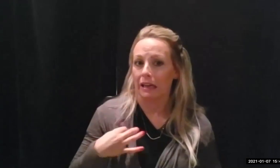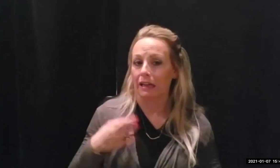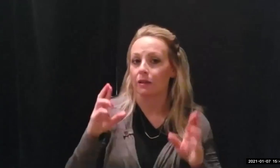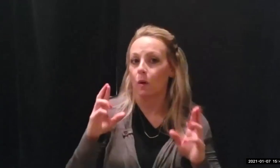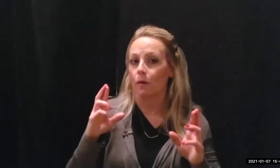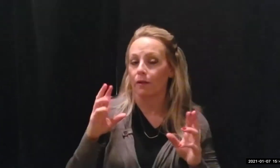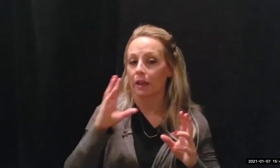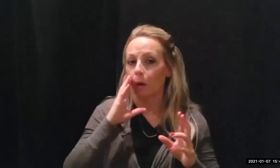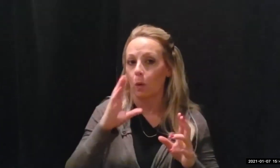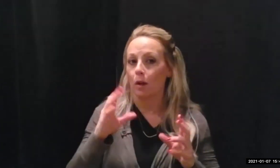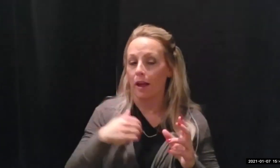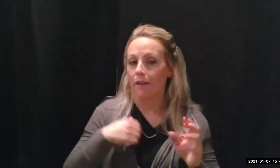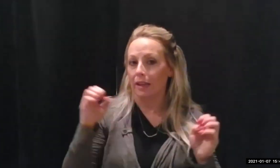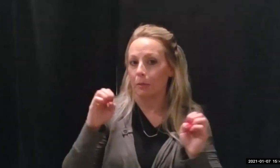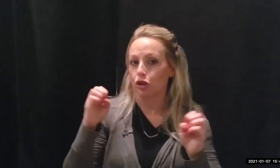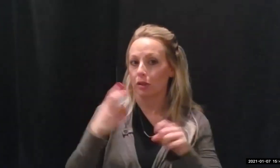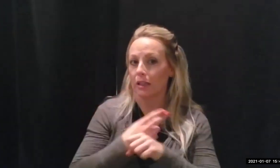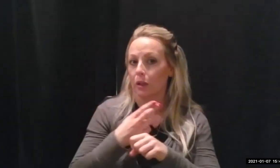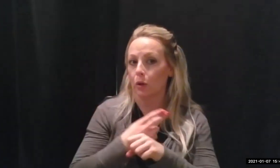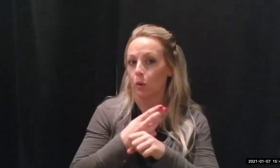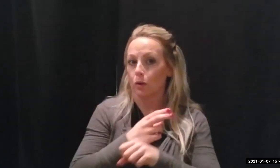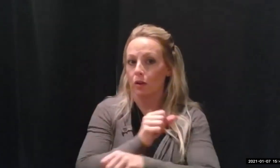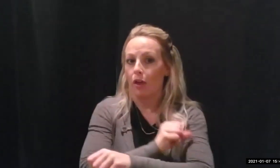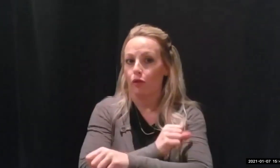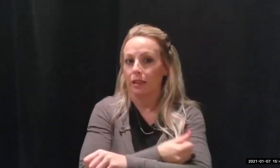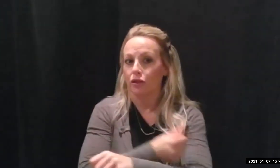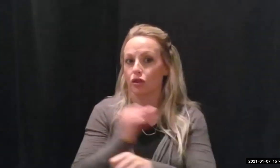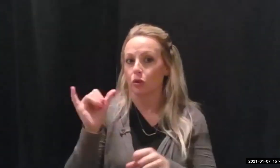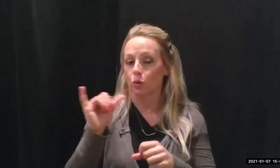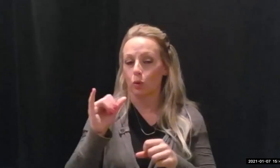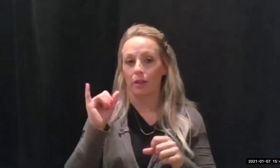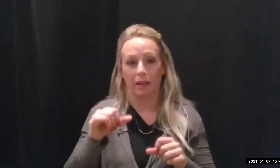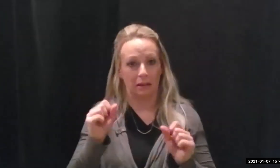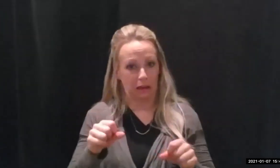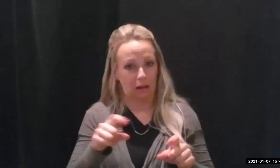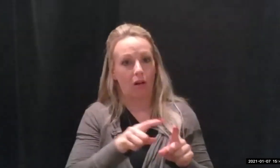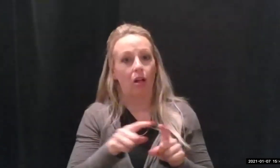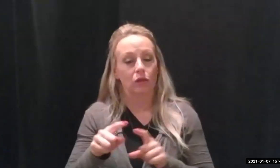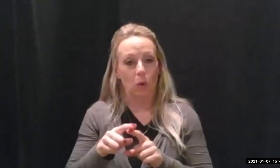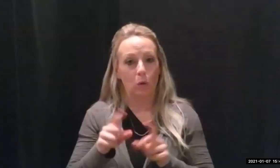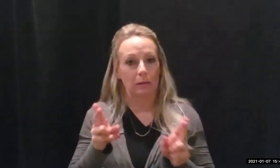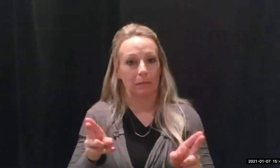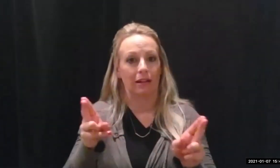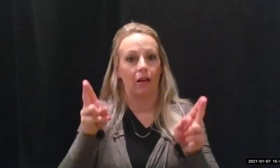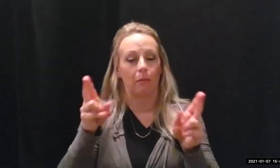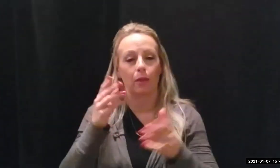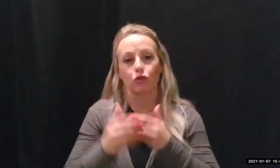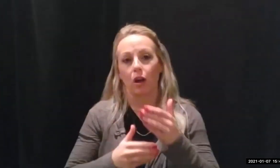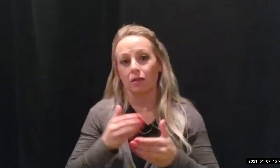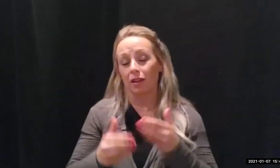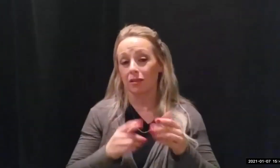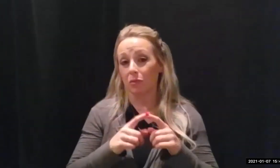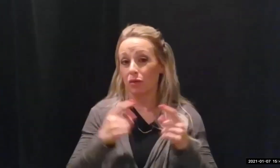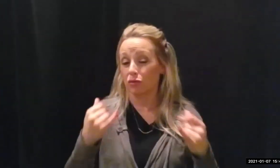for emergency use authorization as well. So that can also speed up the process. But yeah, we're